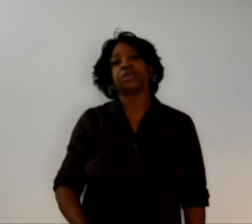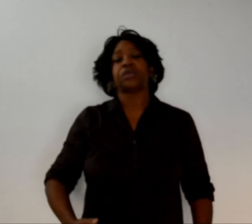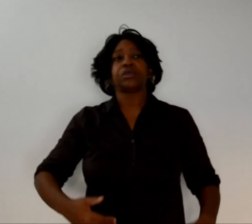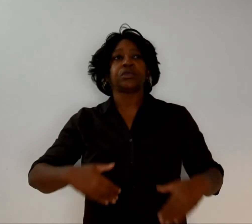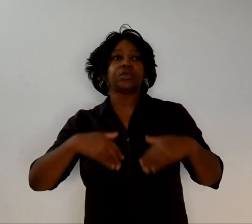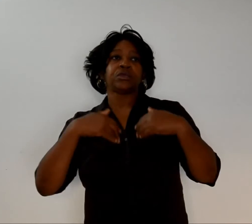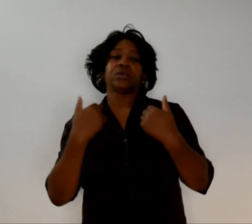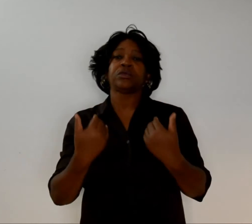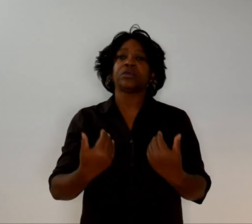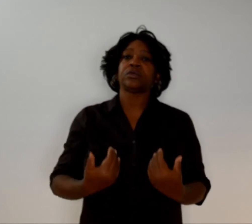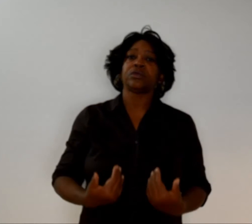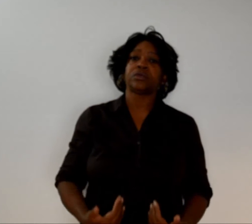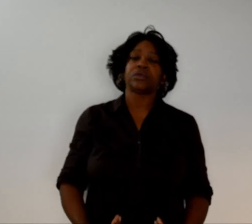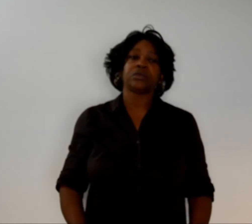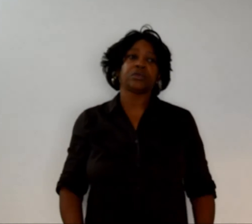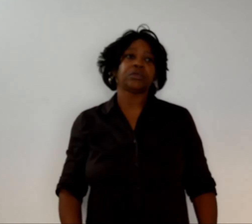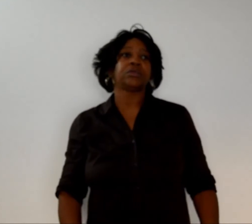Oh God, we lift you up today.